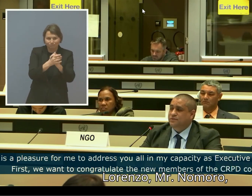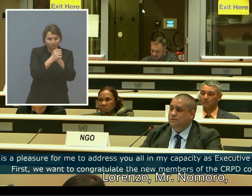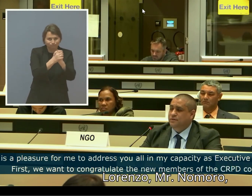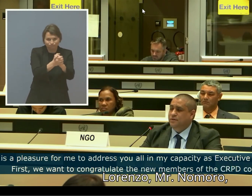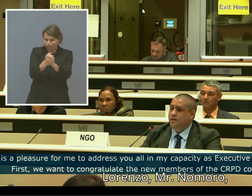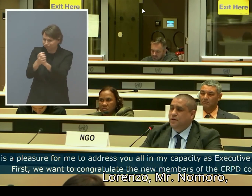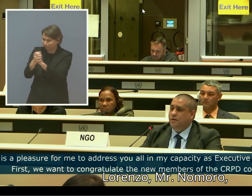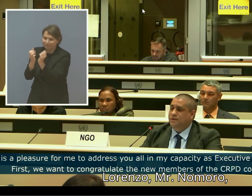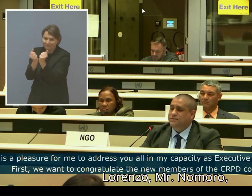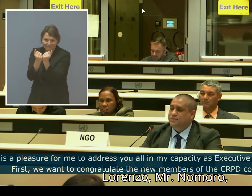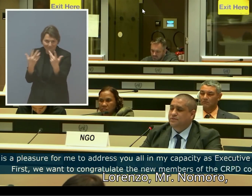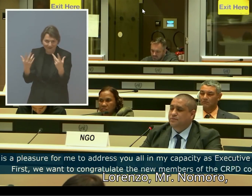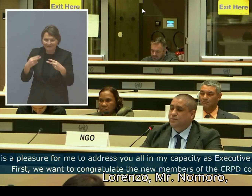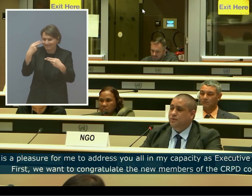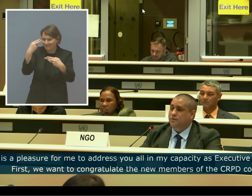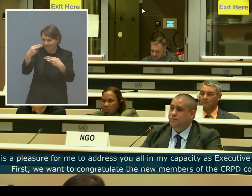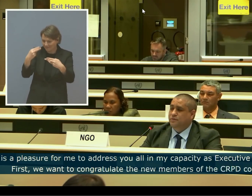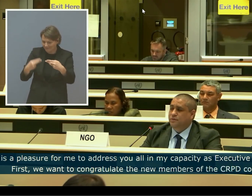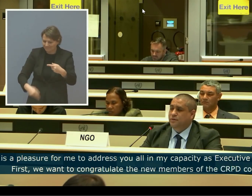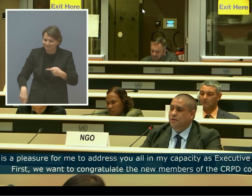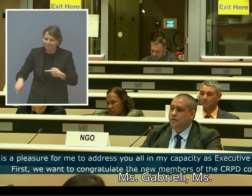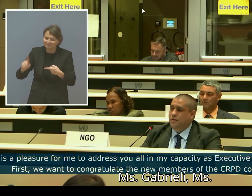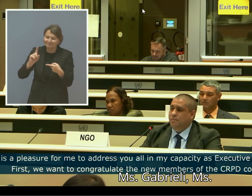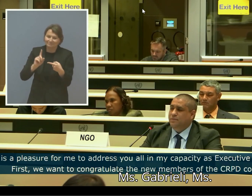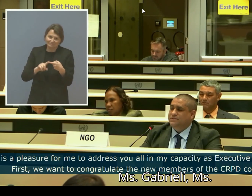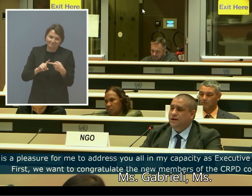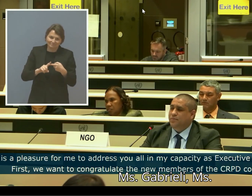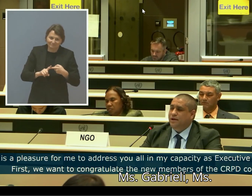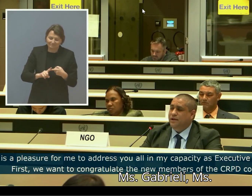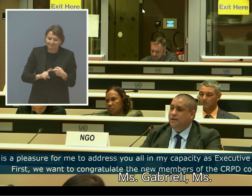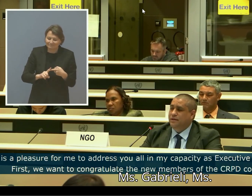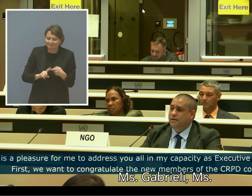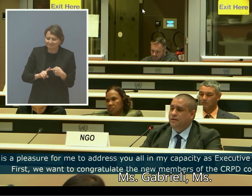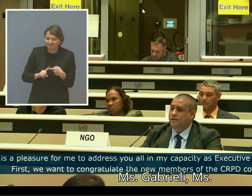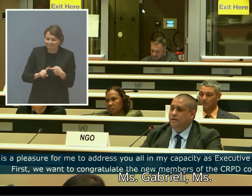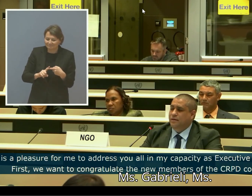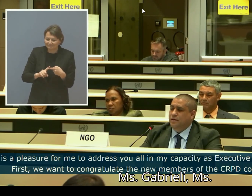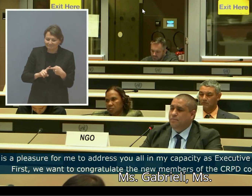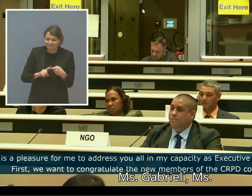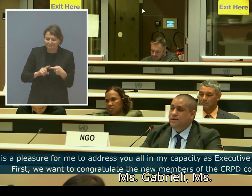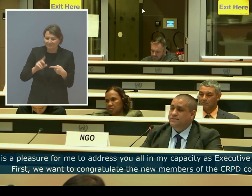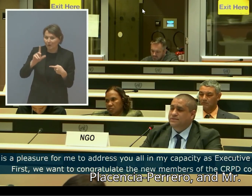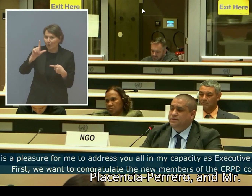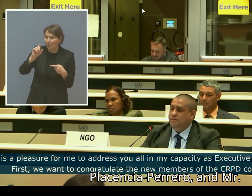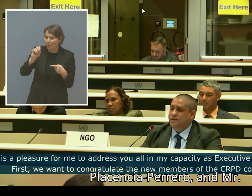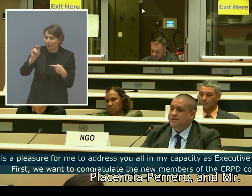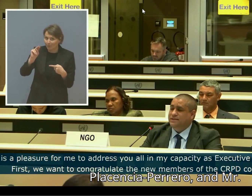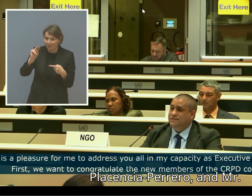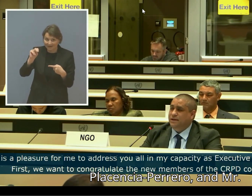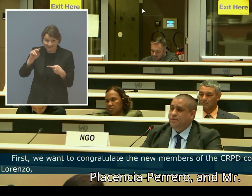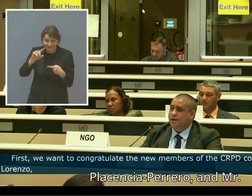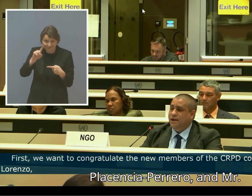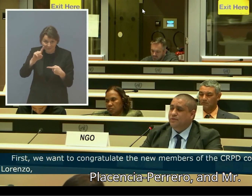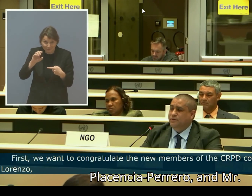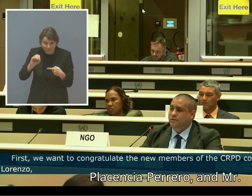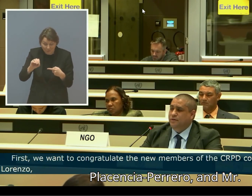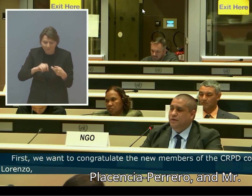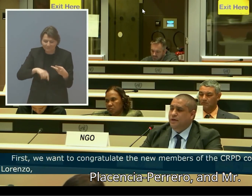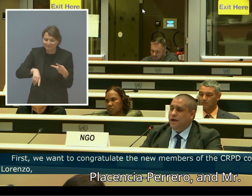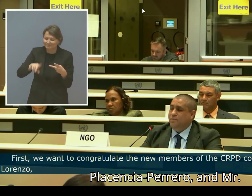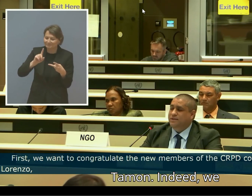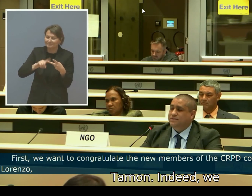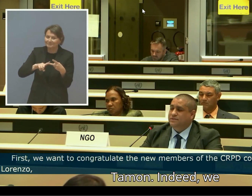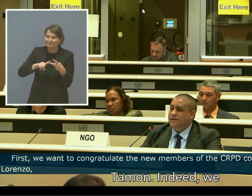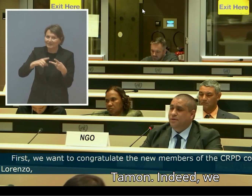Lorenzo, Mr. Numoro, Ms. Gabrieli, Ms. Plasencia Perrero,